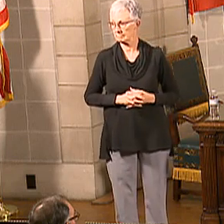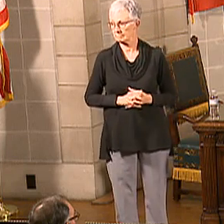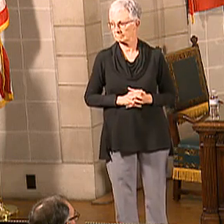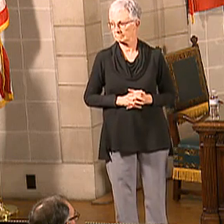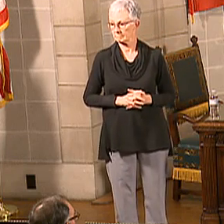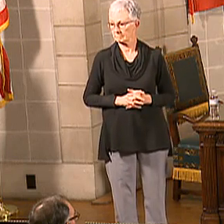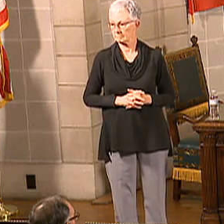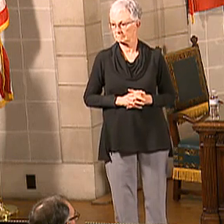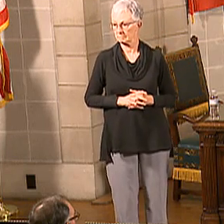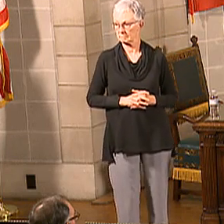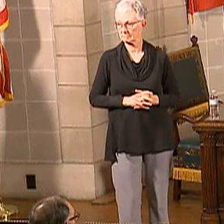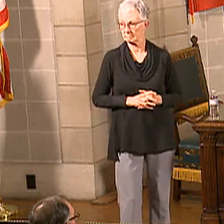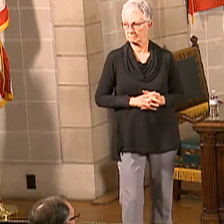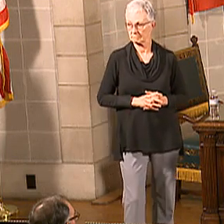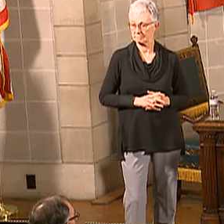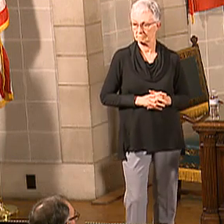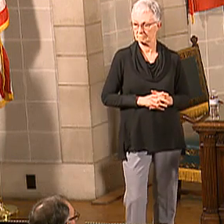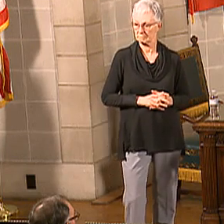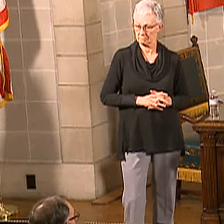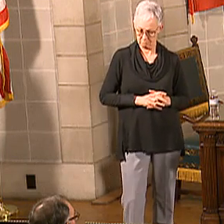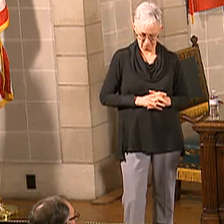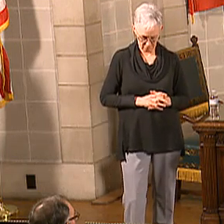a govdelivery.com